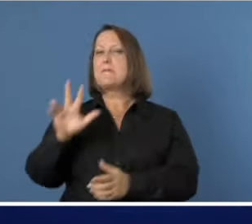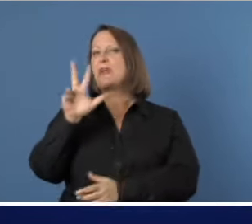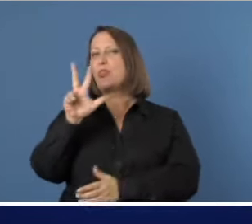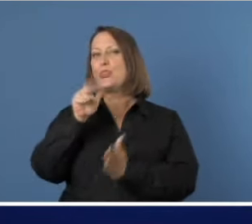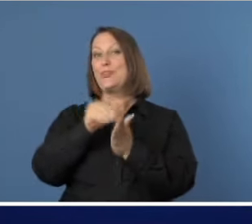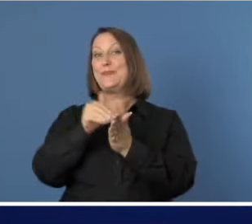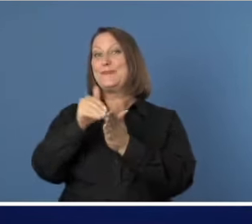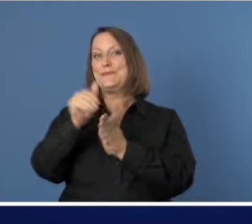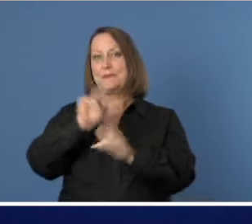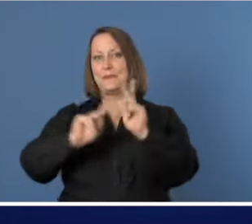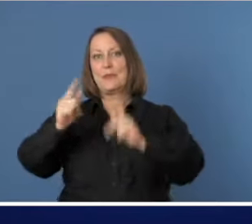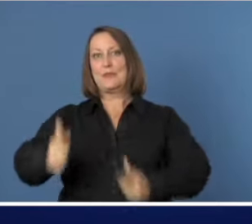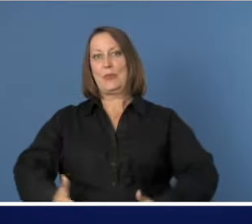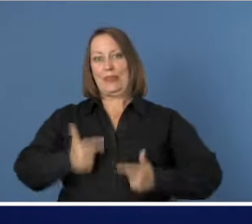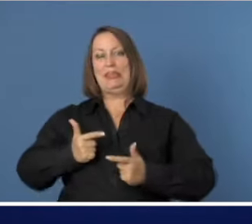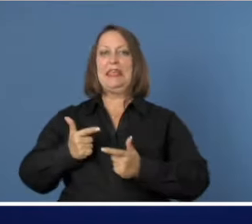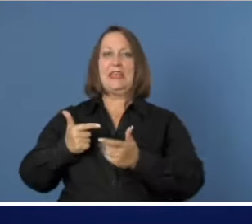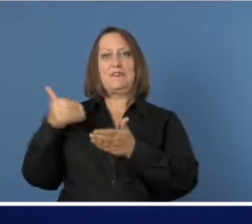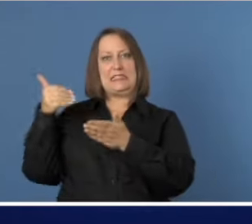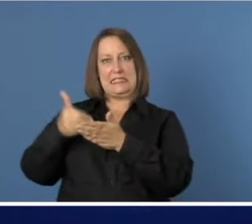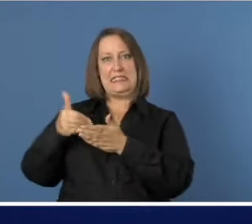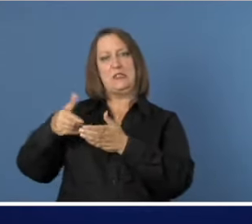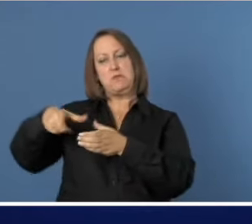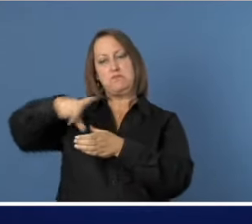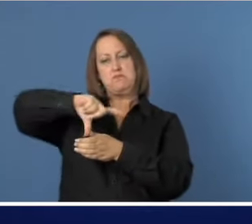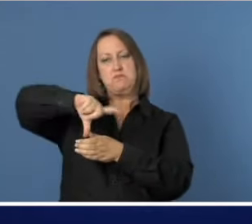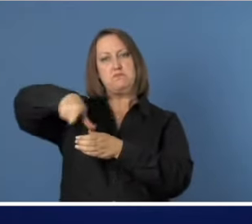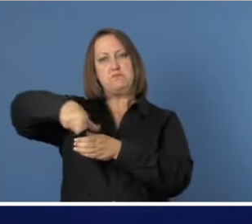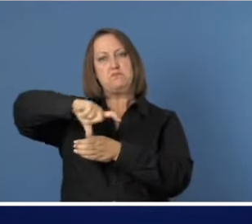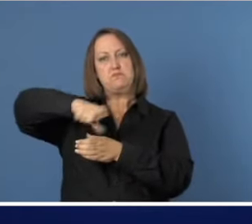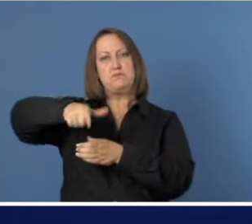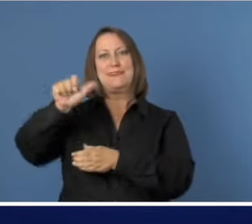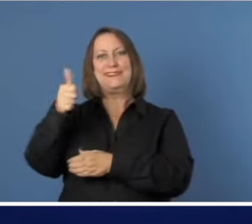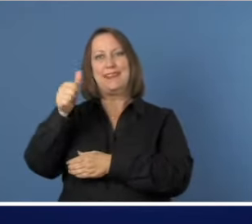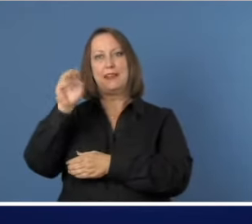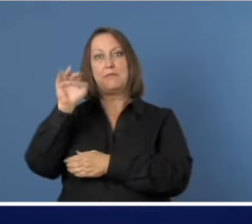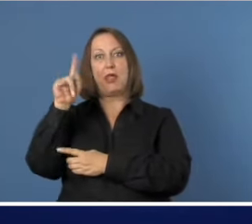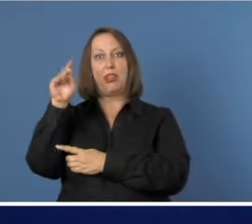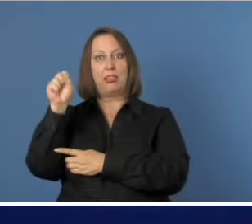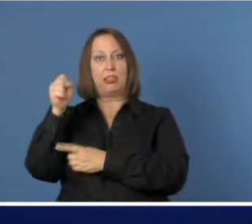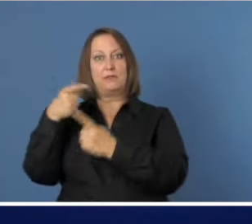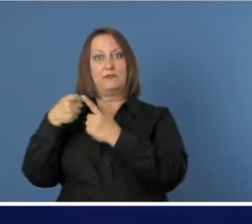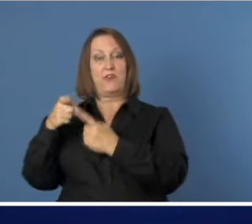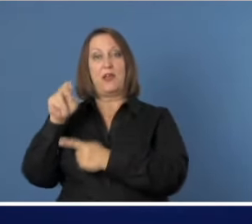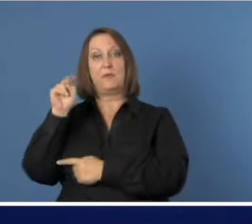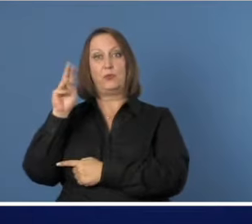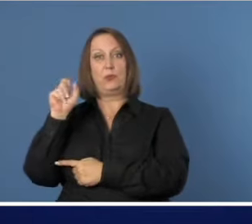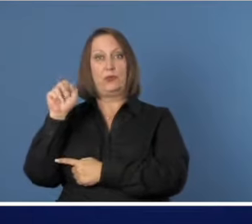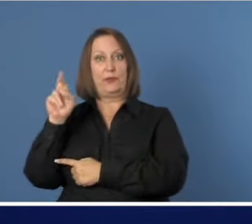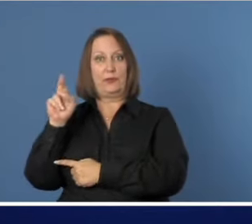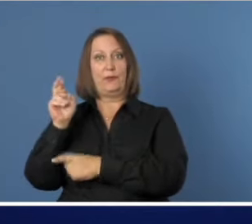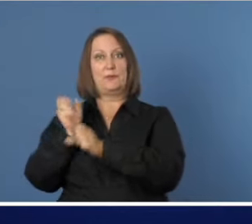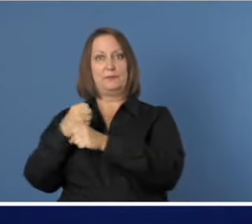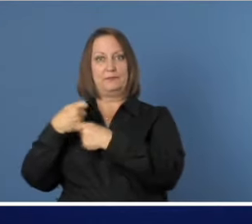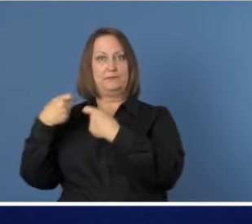Nearly 3 million Americans live within 10 miles of an operating nuclear power plant.